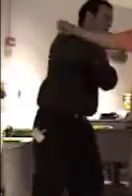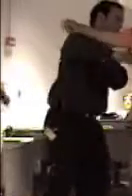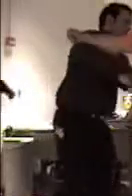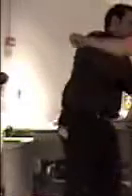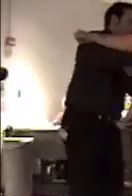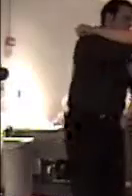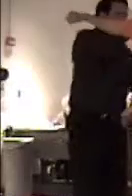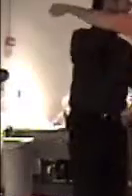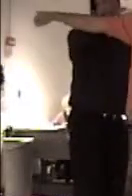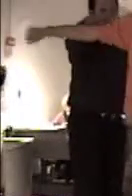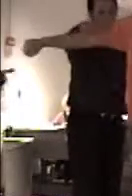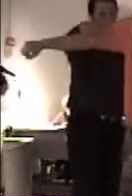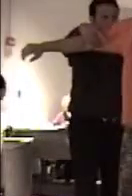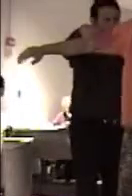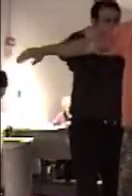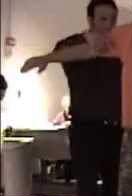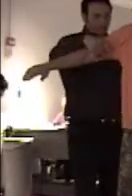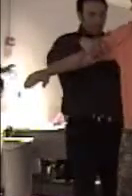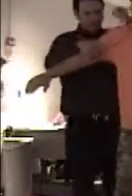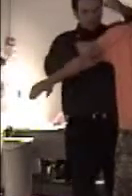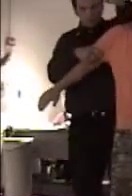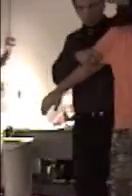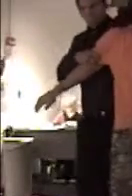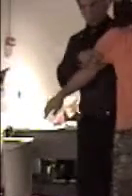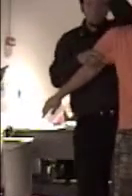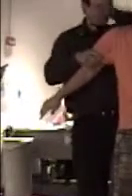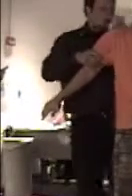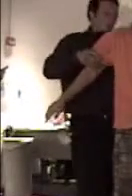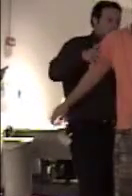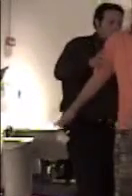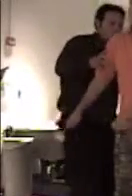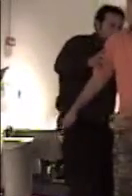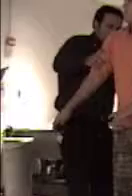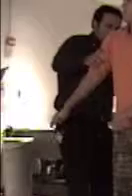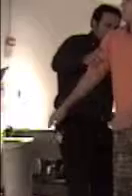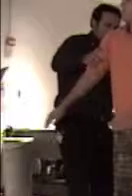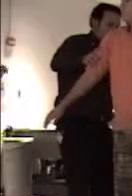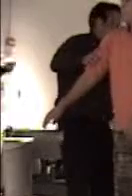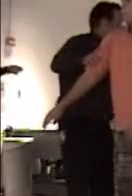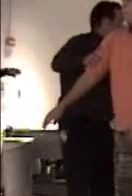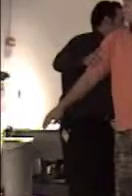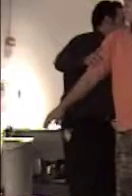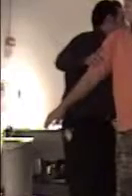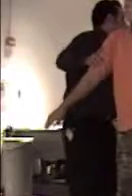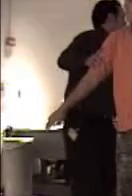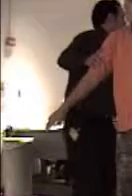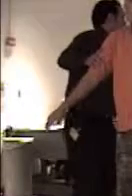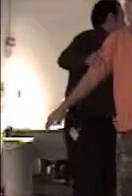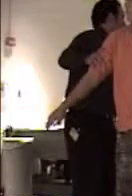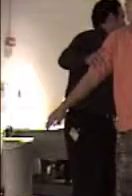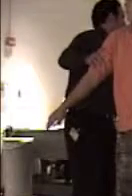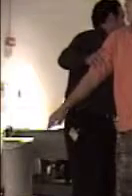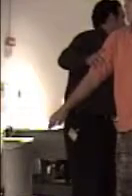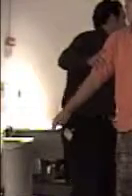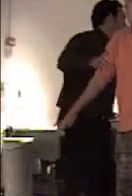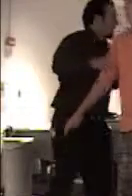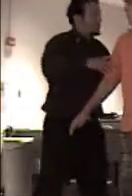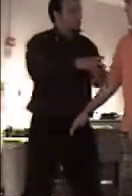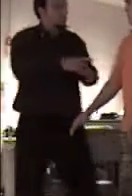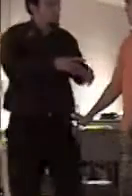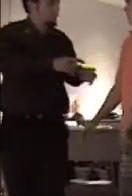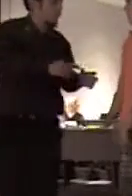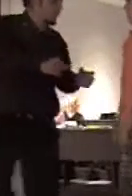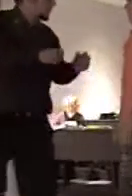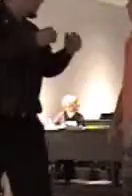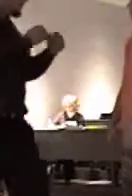they wouldn't work. Then you pulled him into strikes. Once, You had his back and he couldn't reply.